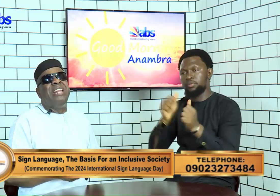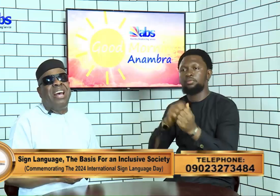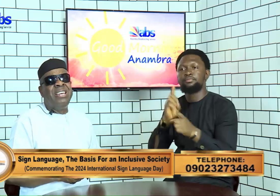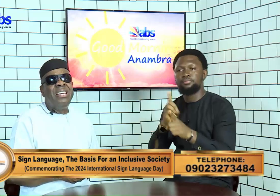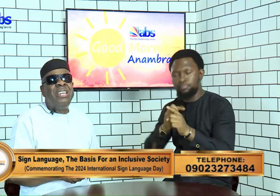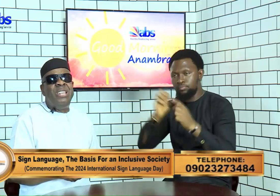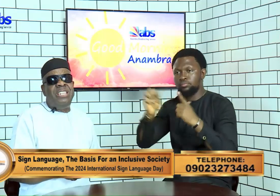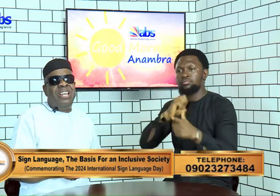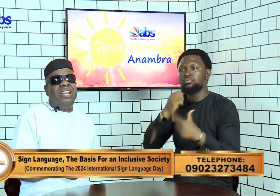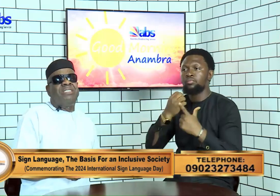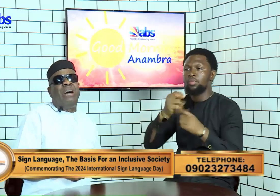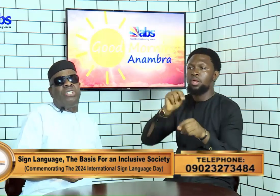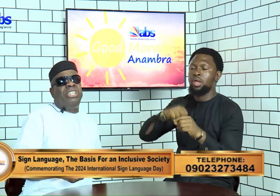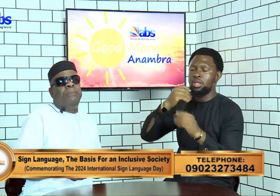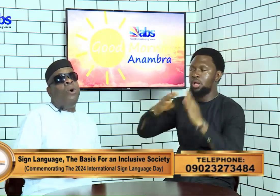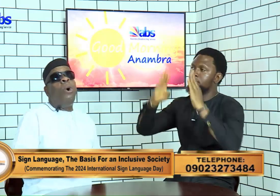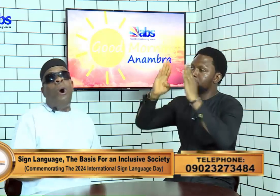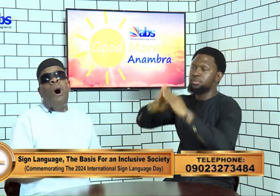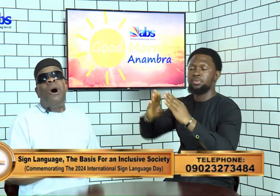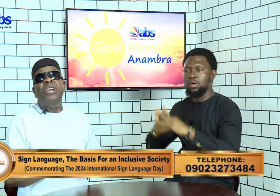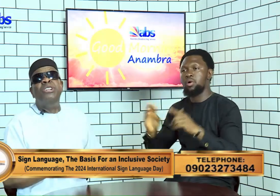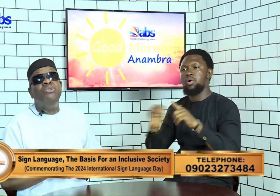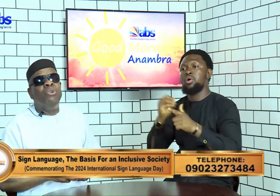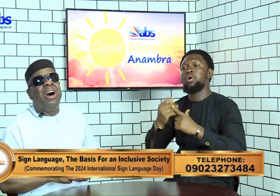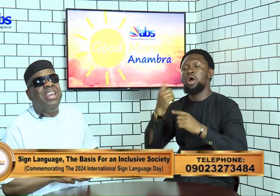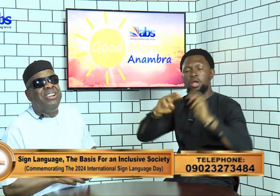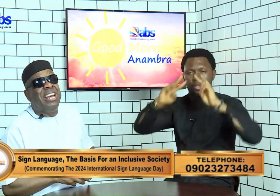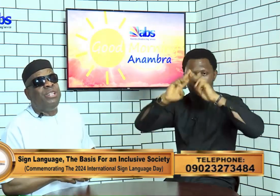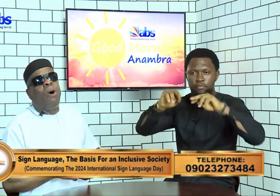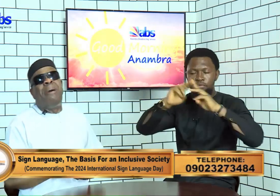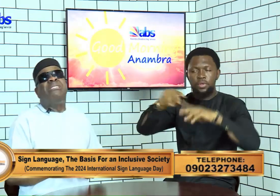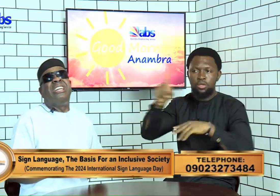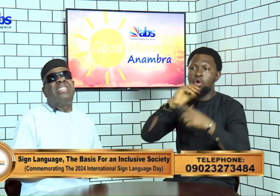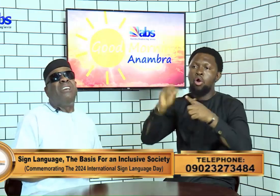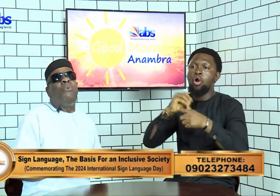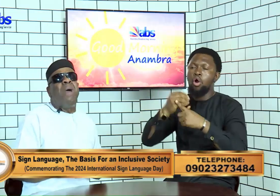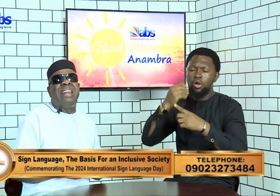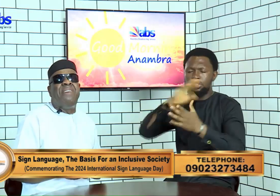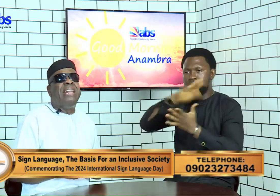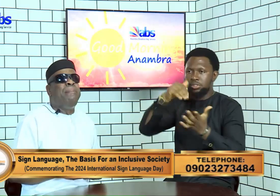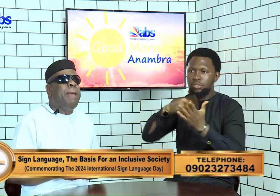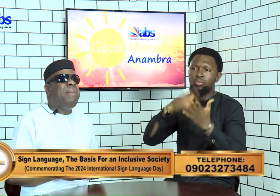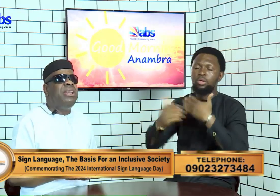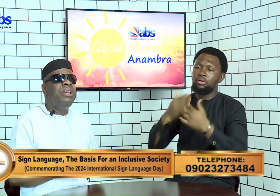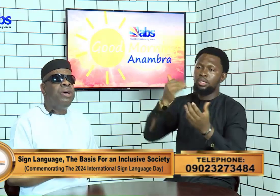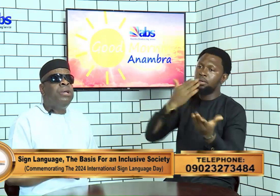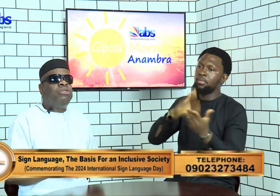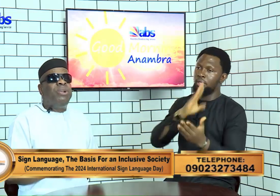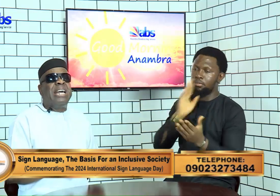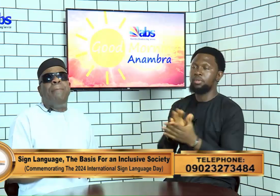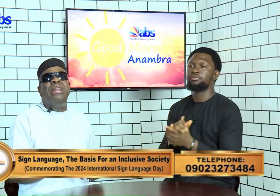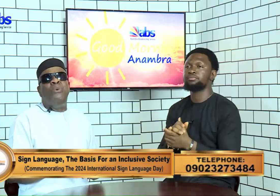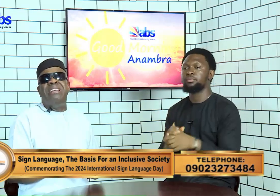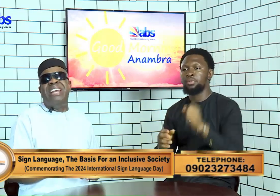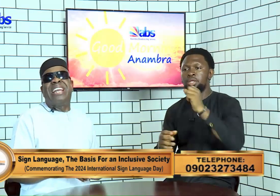disabilities, whether in the township or in the rural area, the urban center, wherever they may be. So